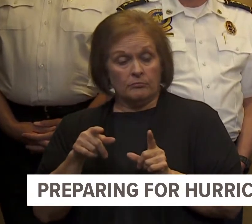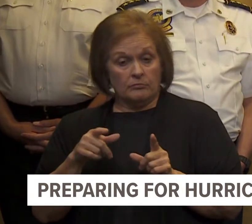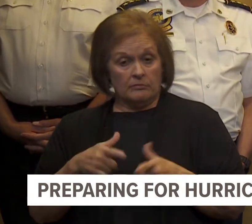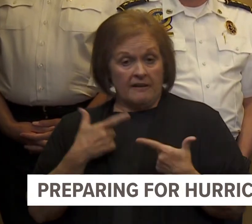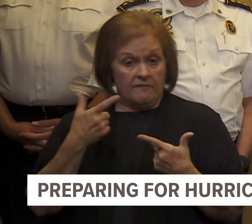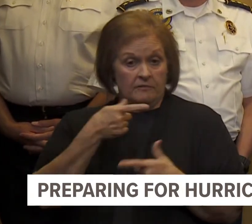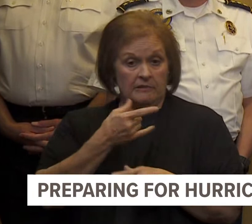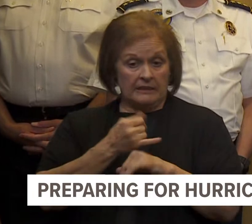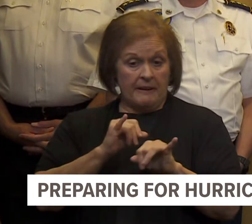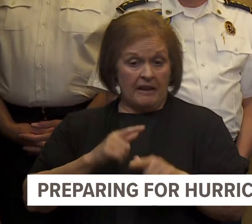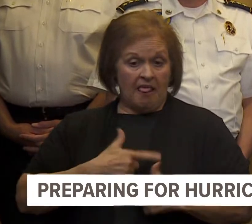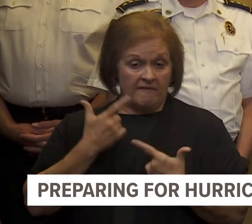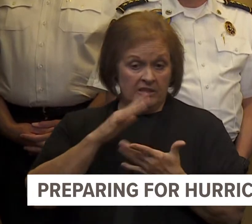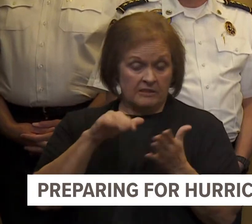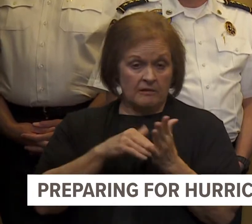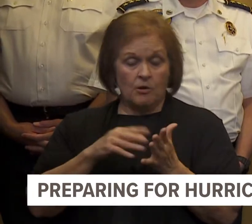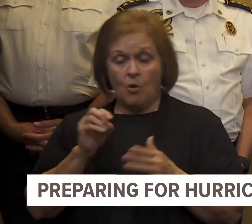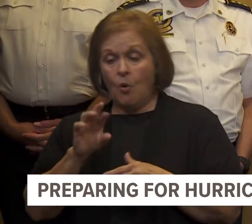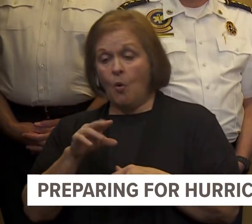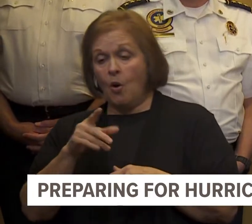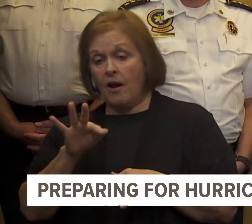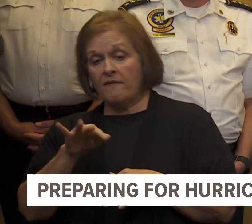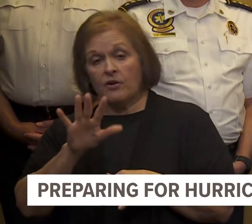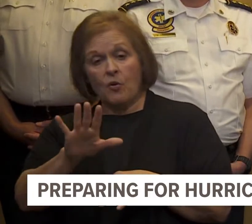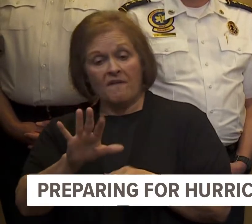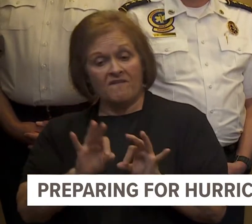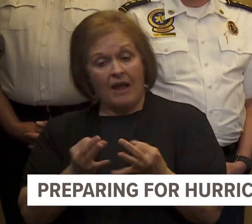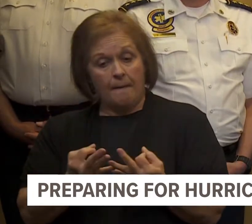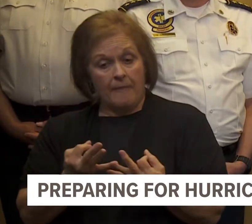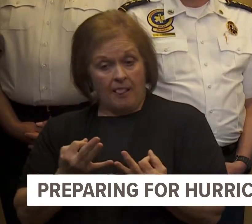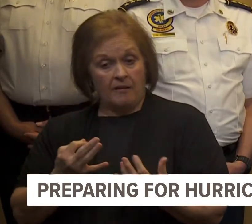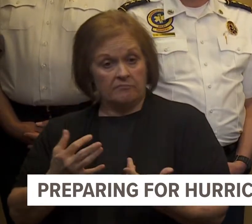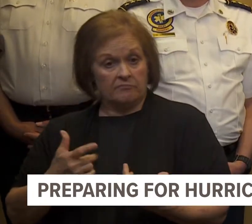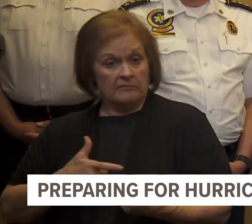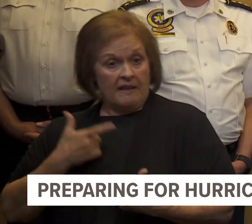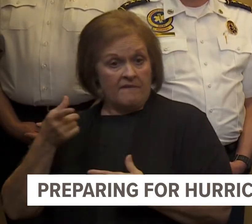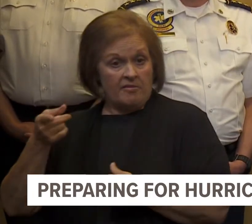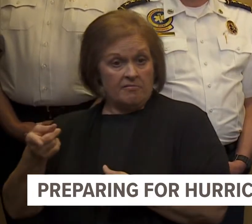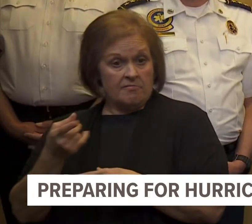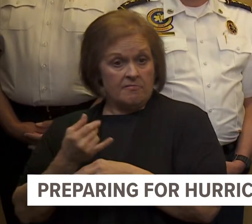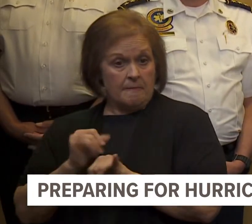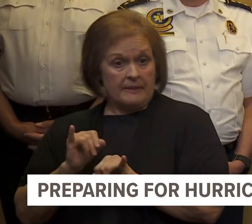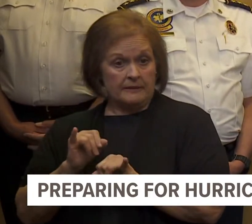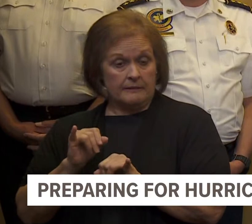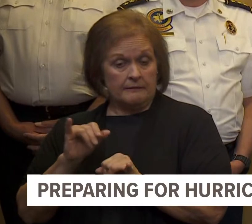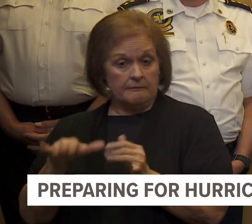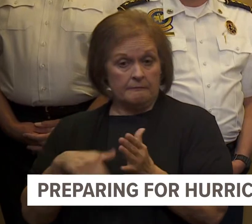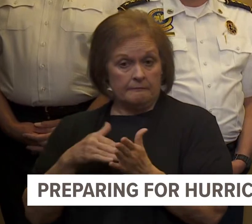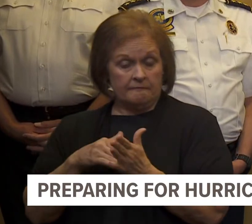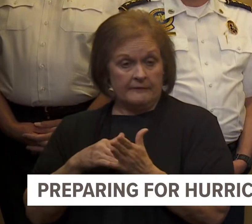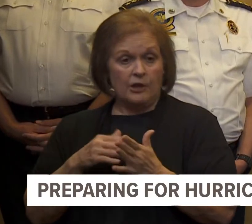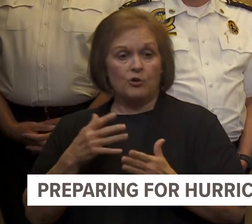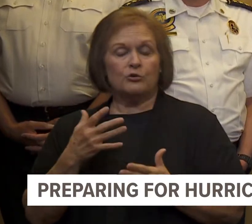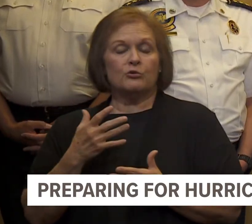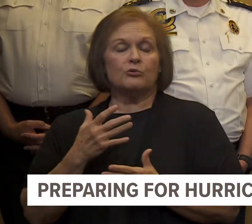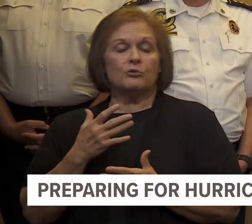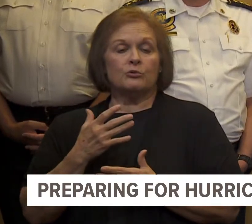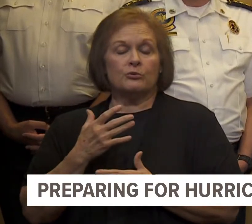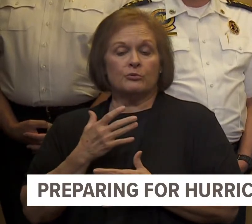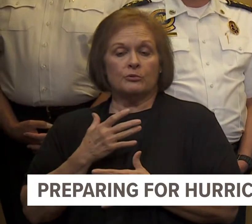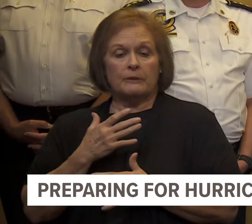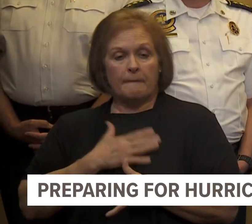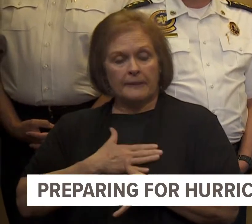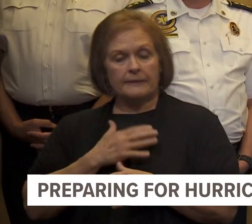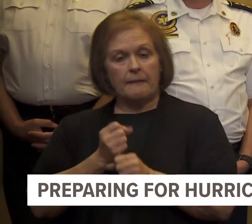independent living facility, or if you have a family member or a loved one who is in one of these facilities,